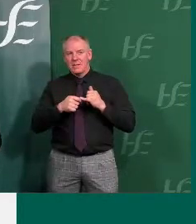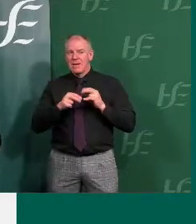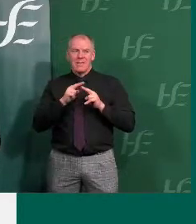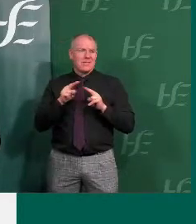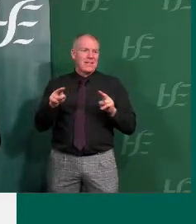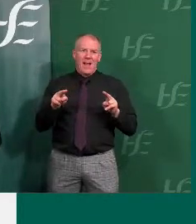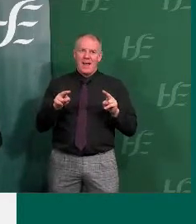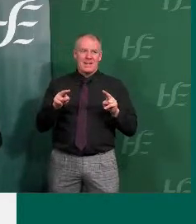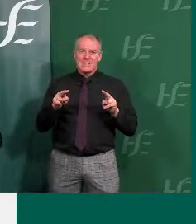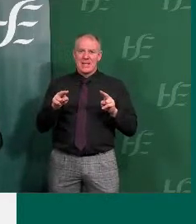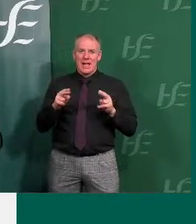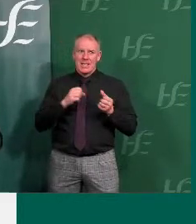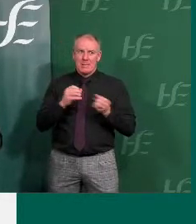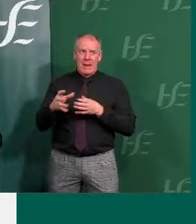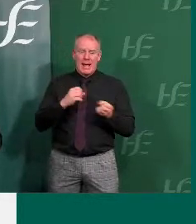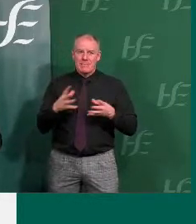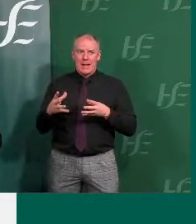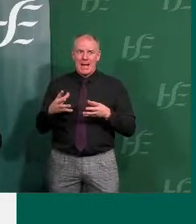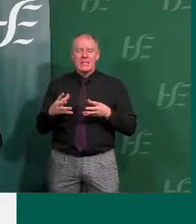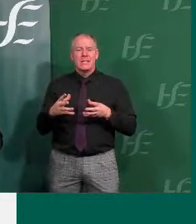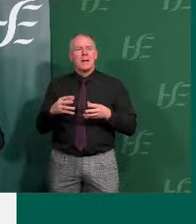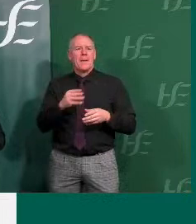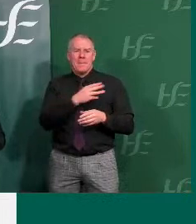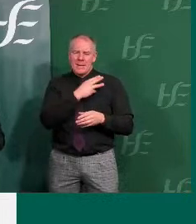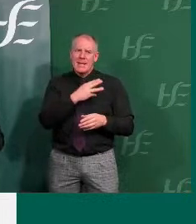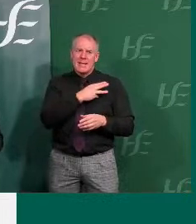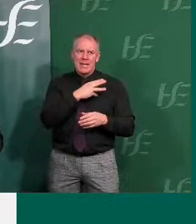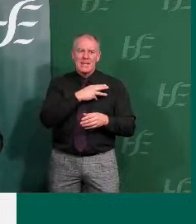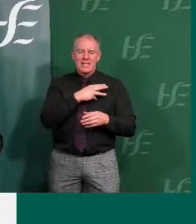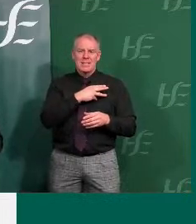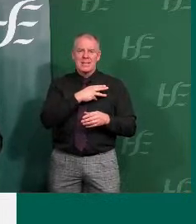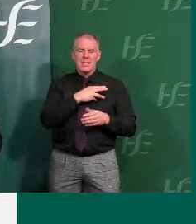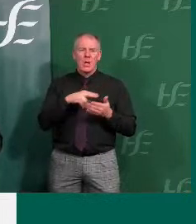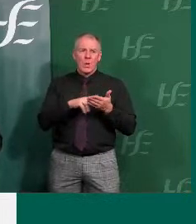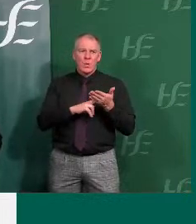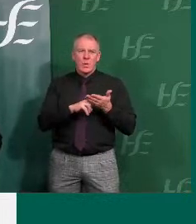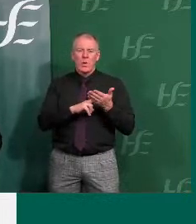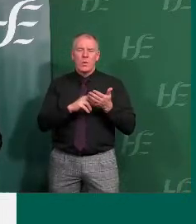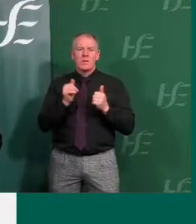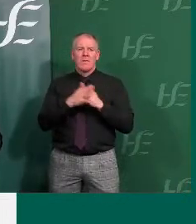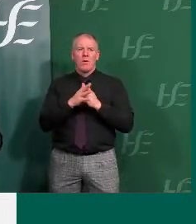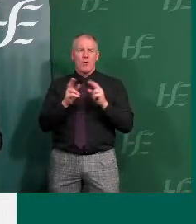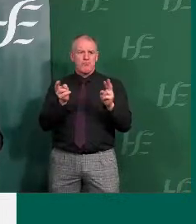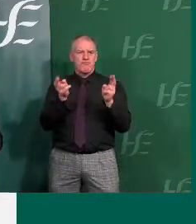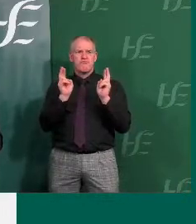supply, it's not elastic, so we would urge the public to seek those for the appropriate